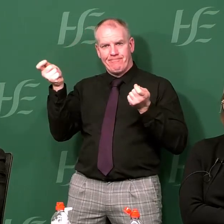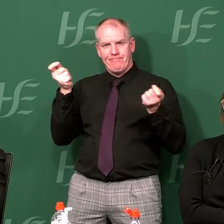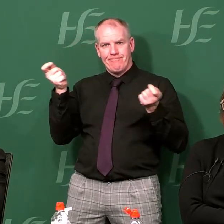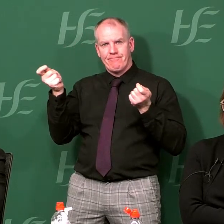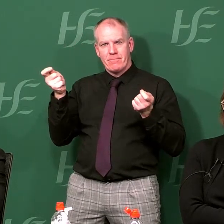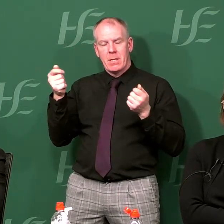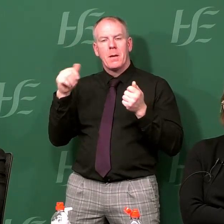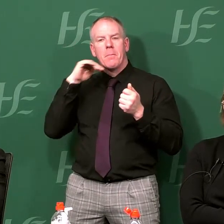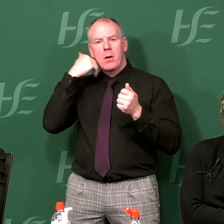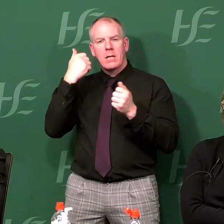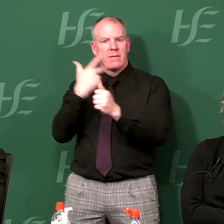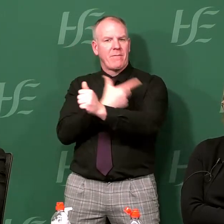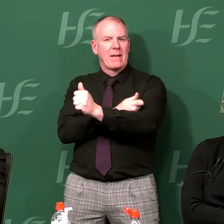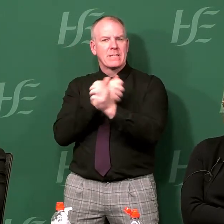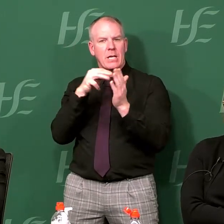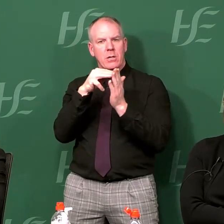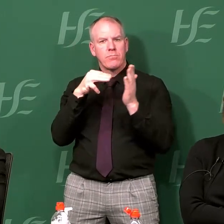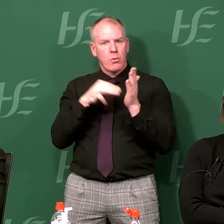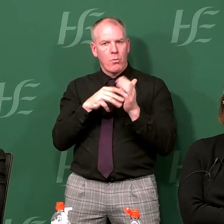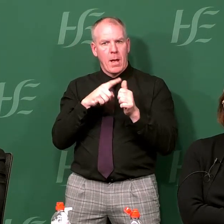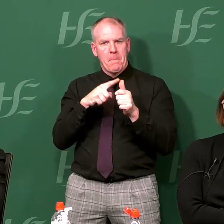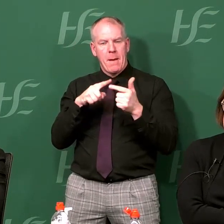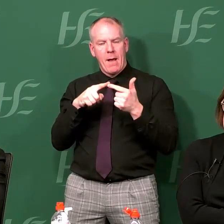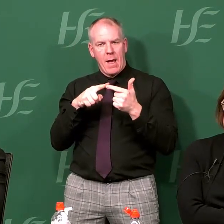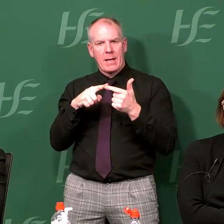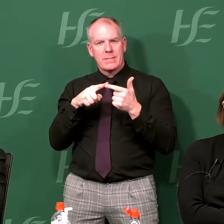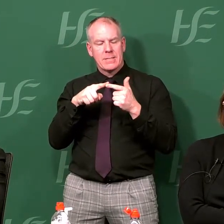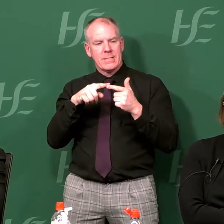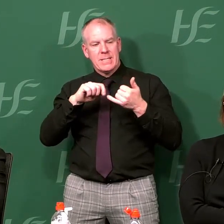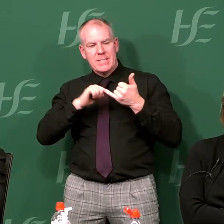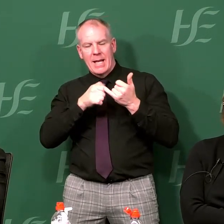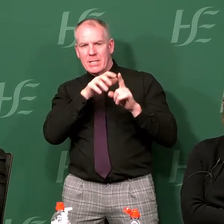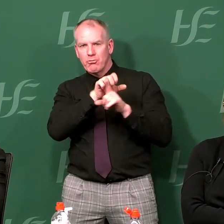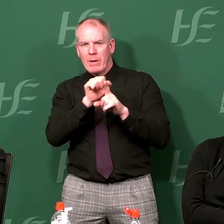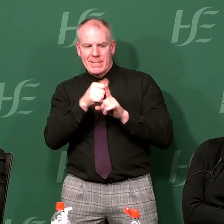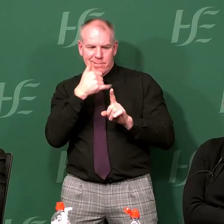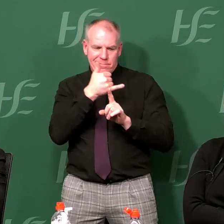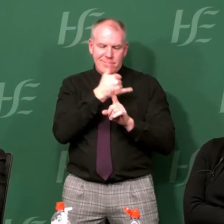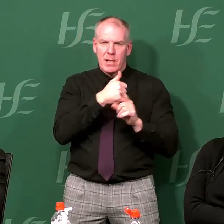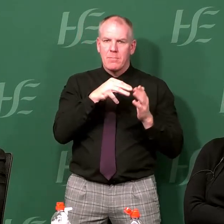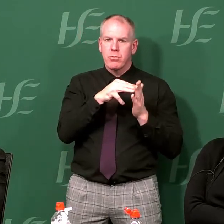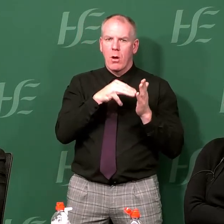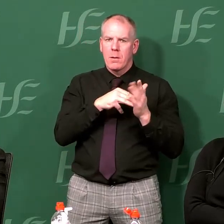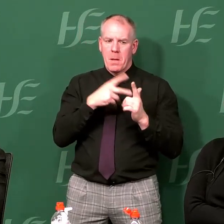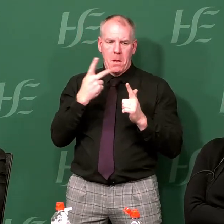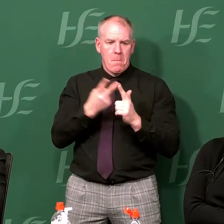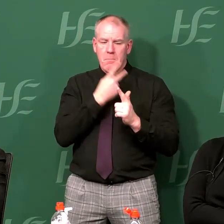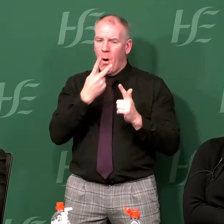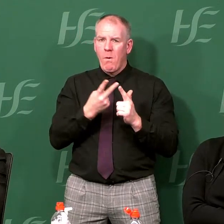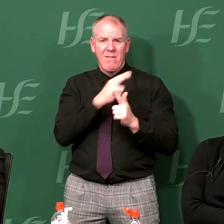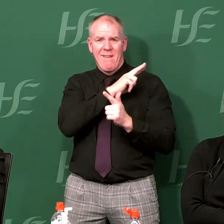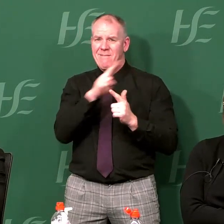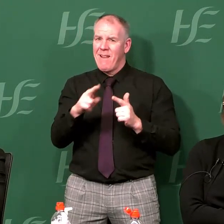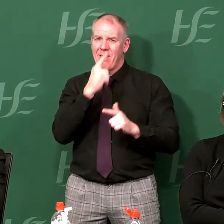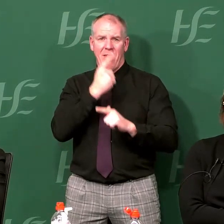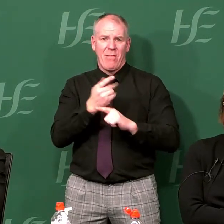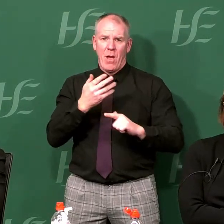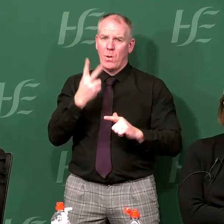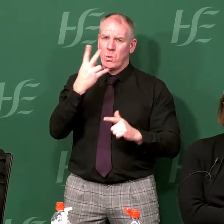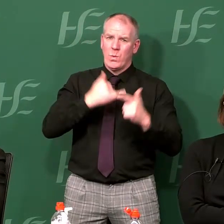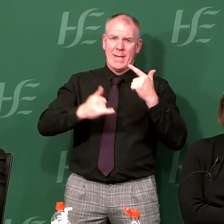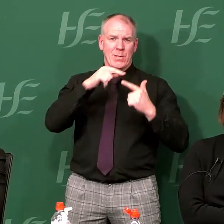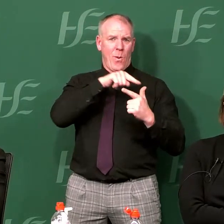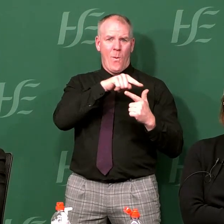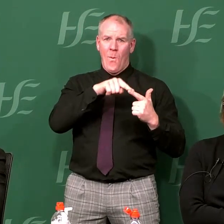significant vaccination programme and a very significant testing and tracing programme, both of which organisations didn't exist a year and a half